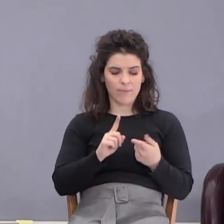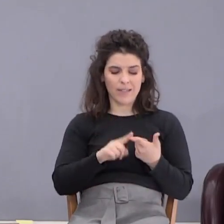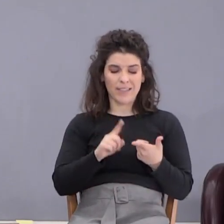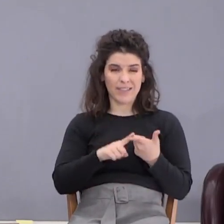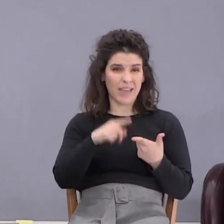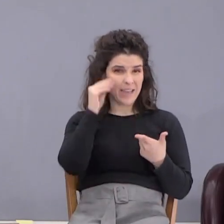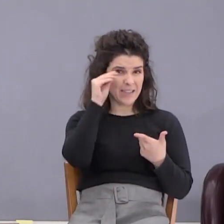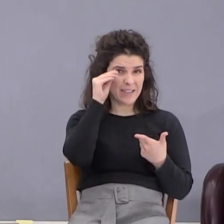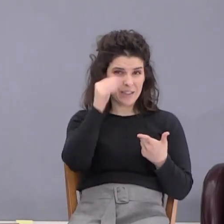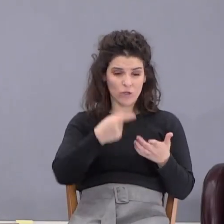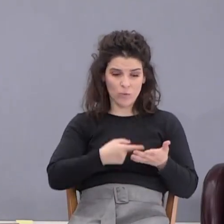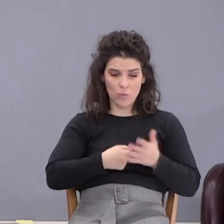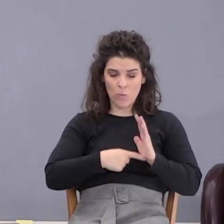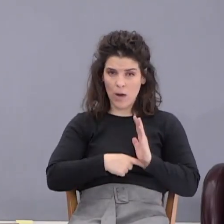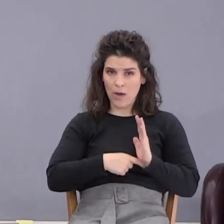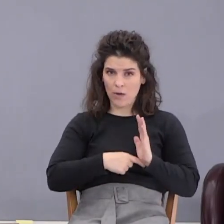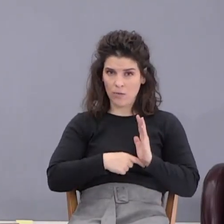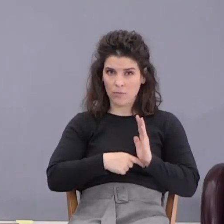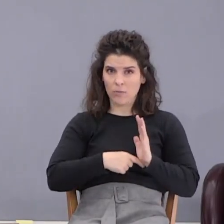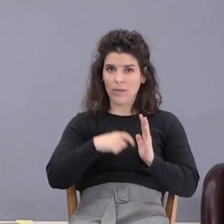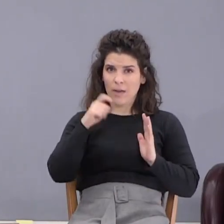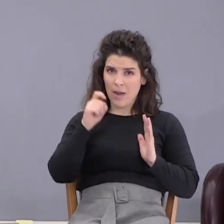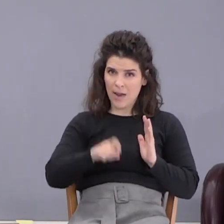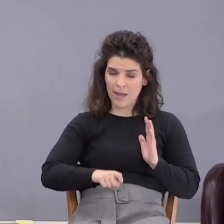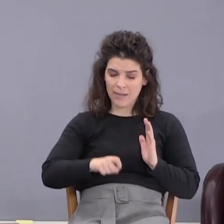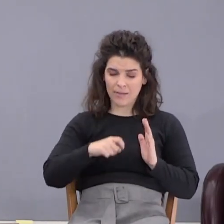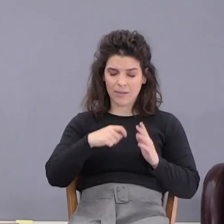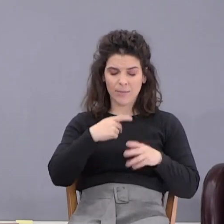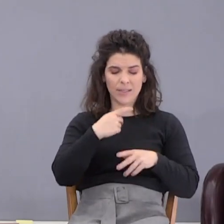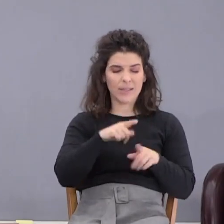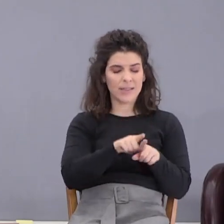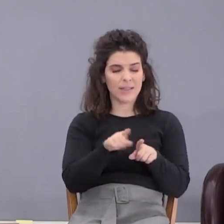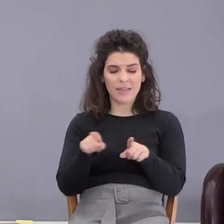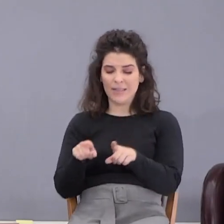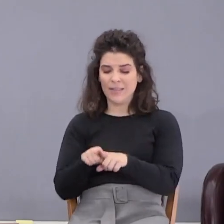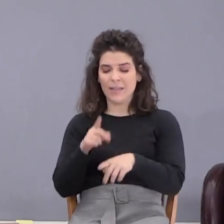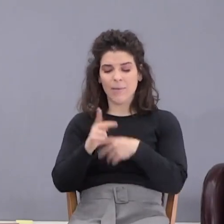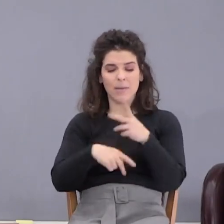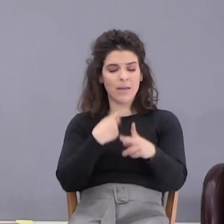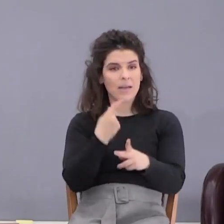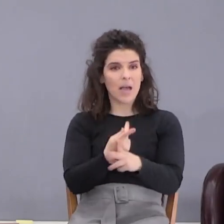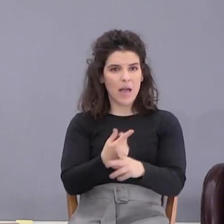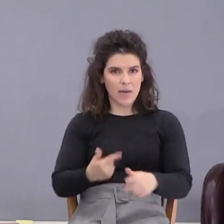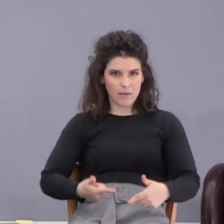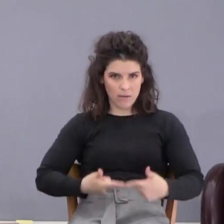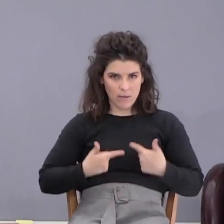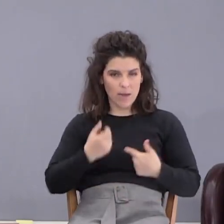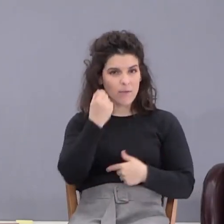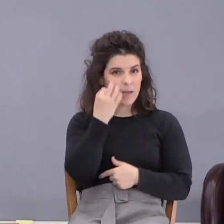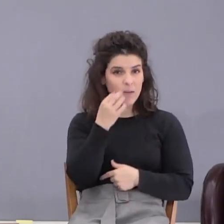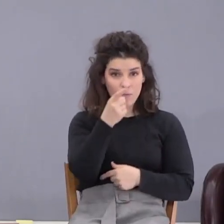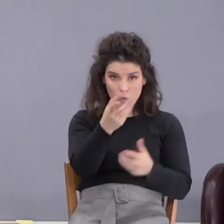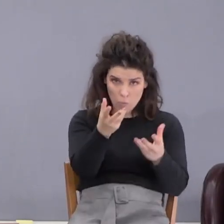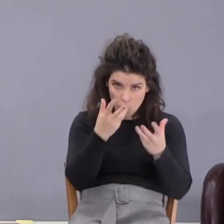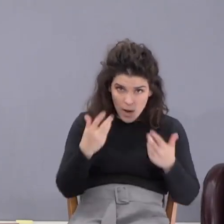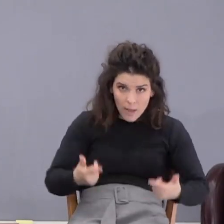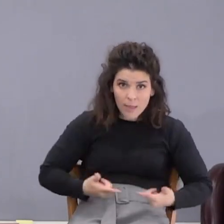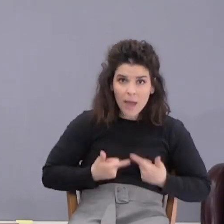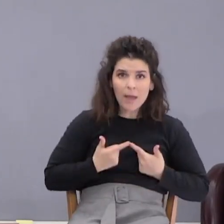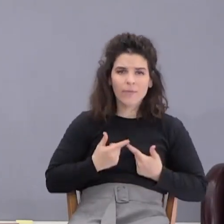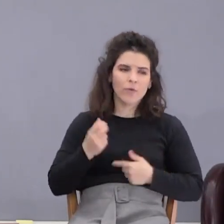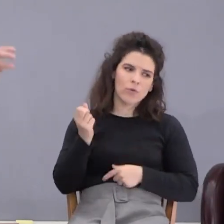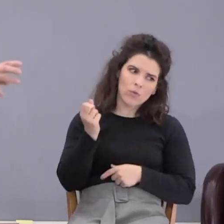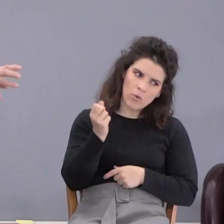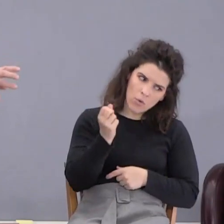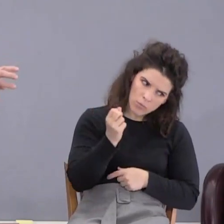demands that it has to be the same kind of life. If you want life, you go to